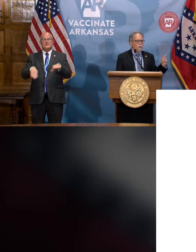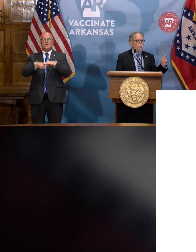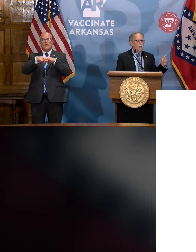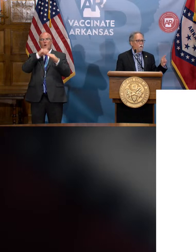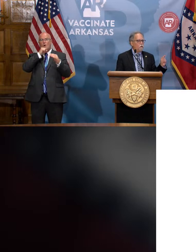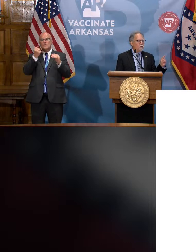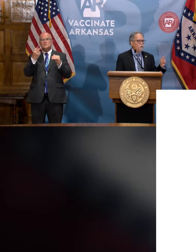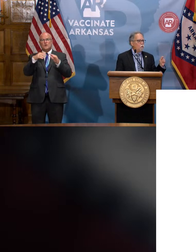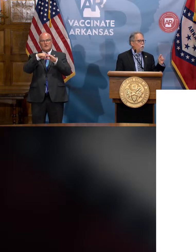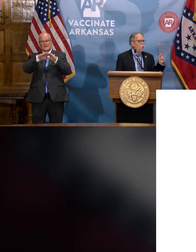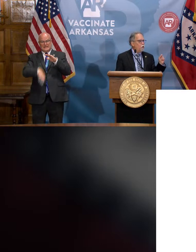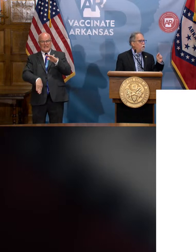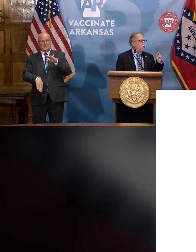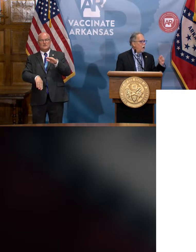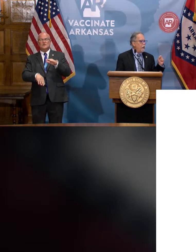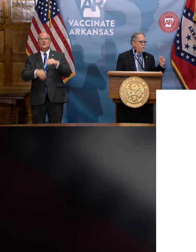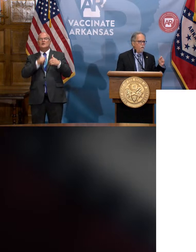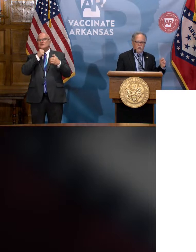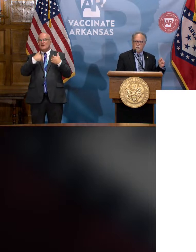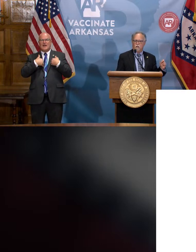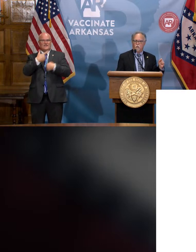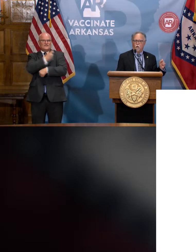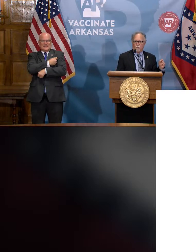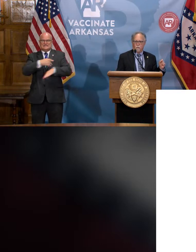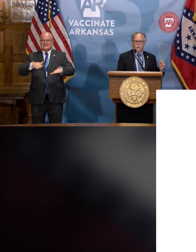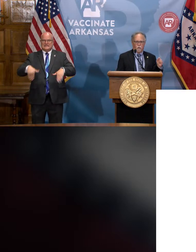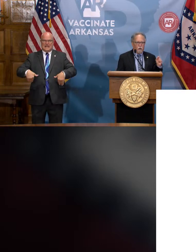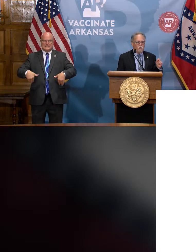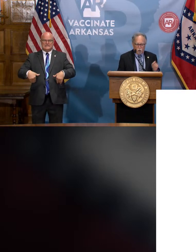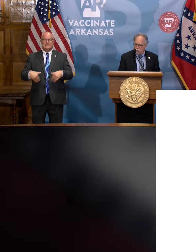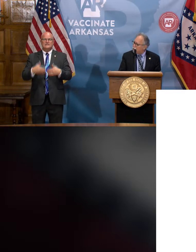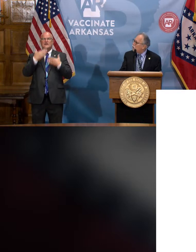children under 12 years of age who we do not have a vaccine